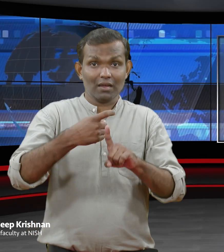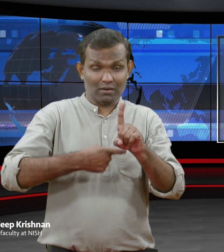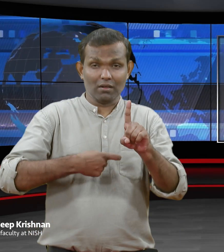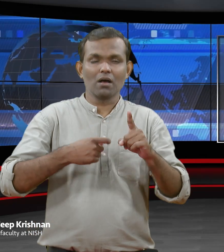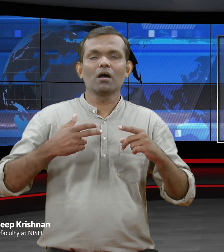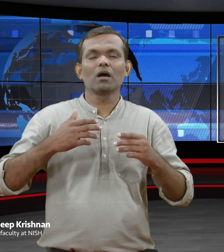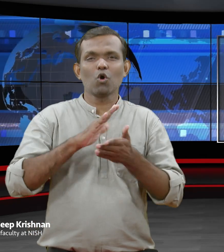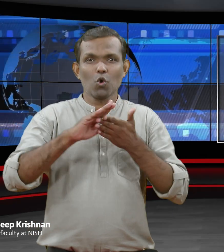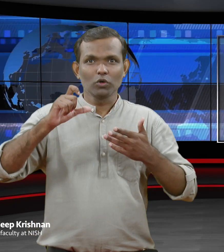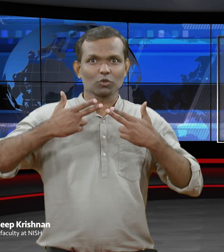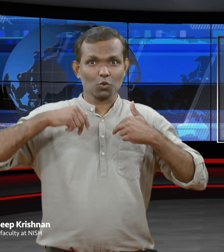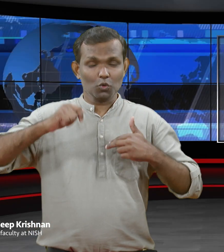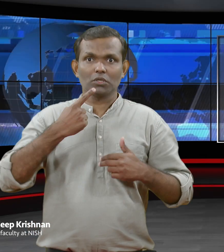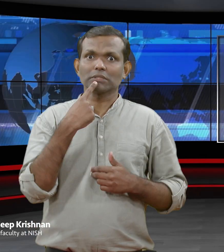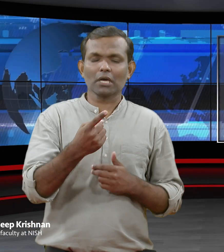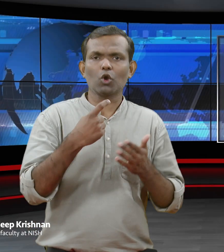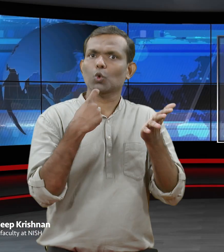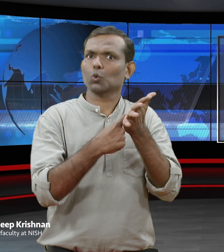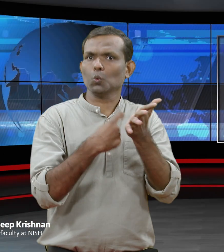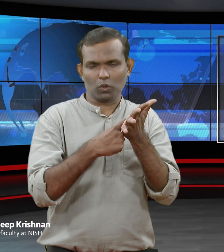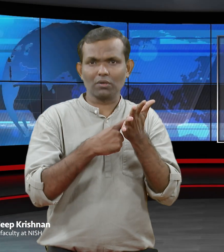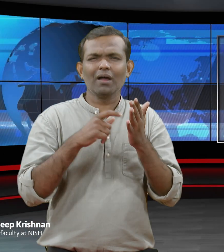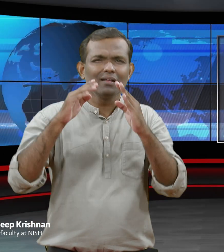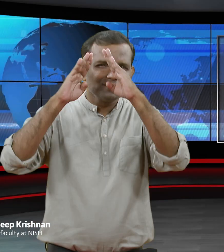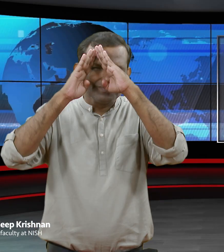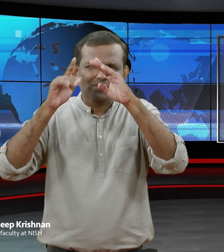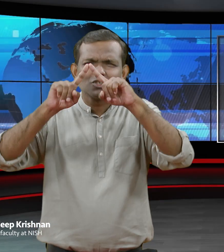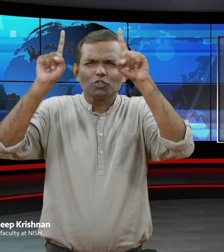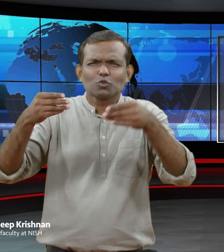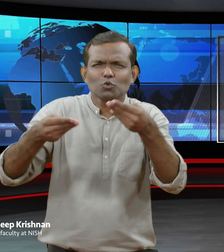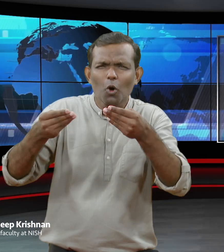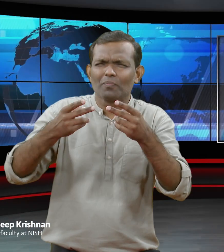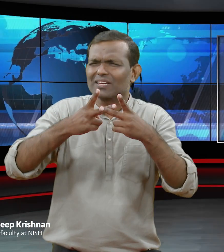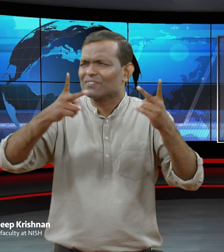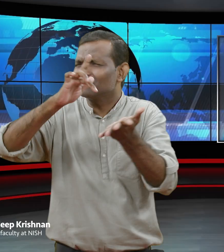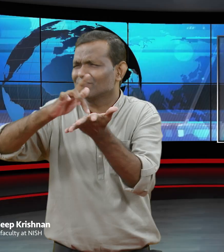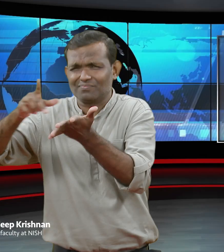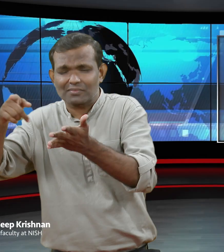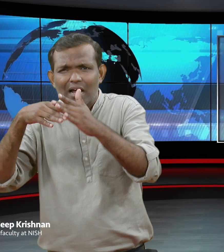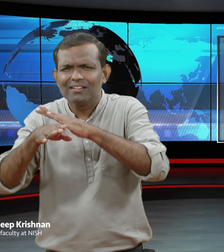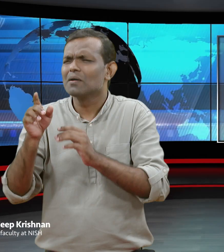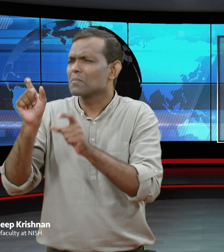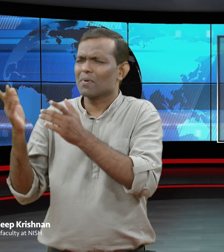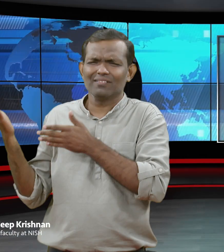The Kerala High Court has ruled that Akshaya centers which offer government services cannot set their own service